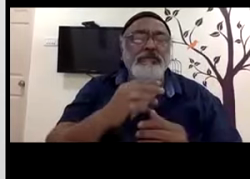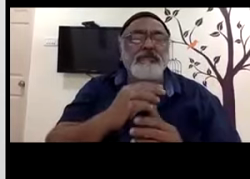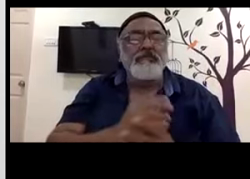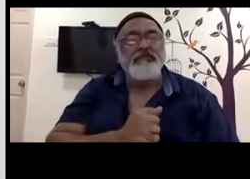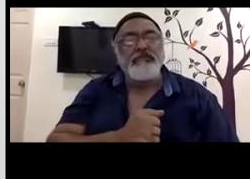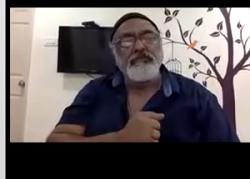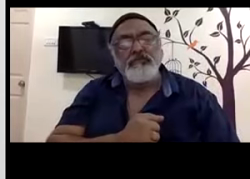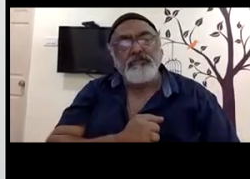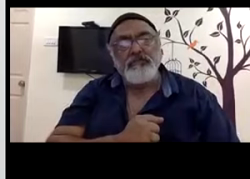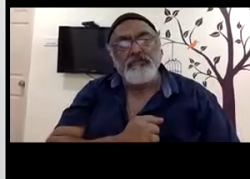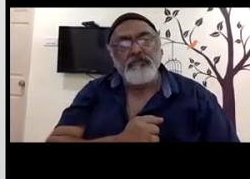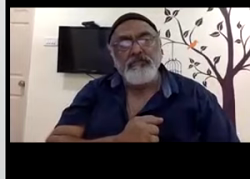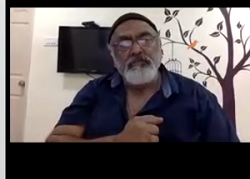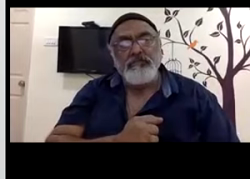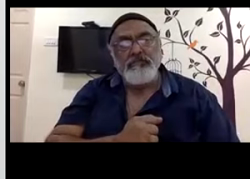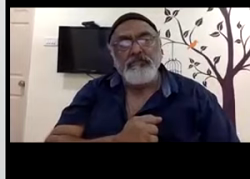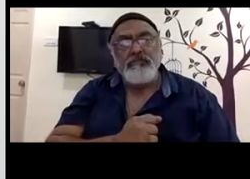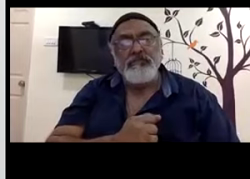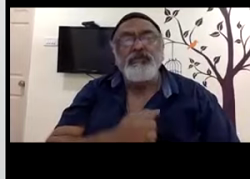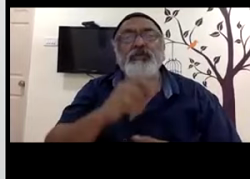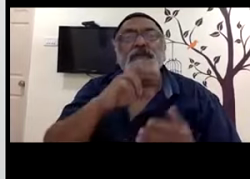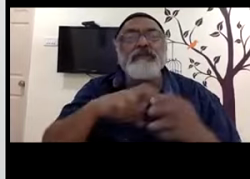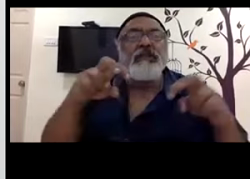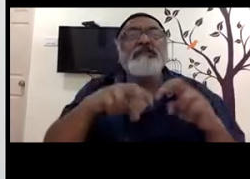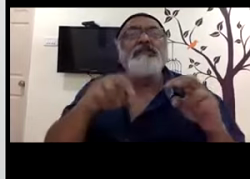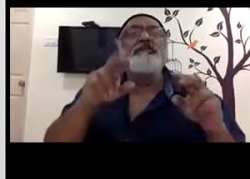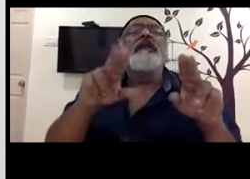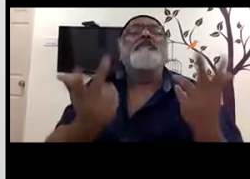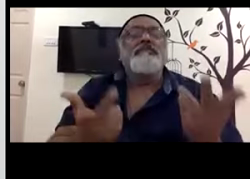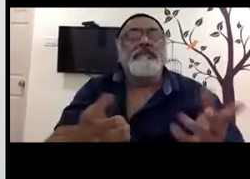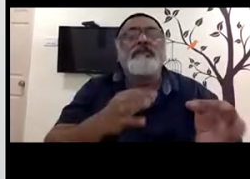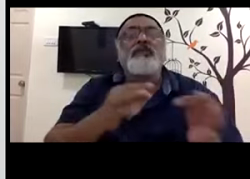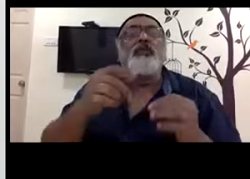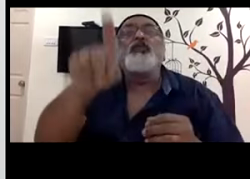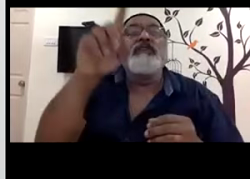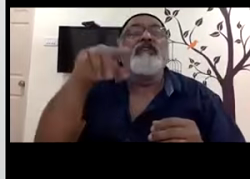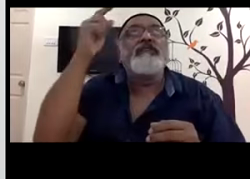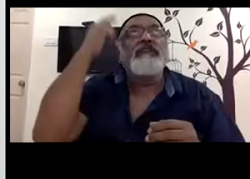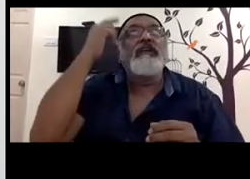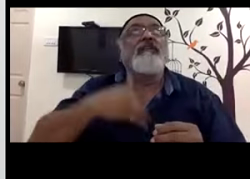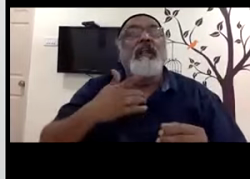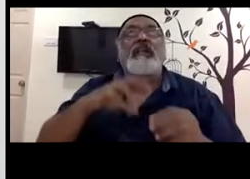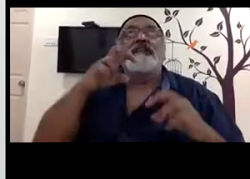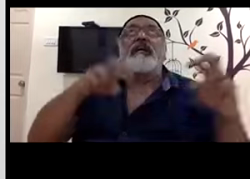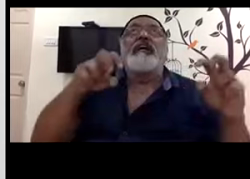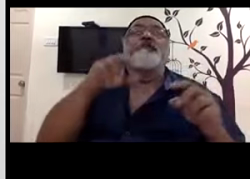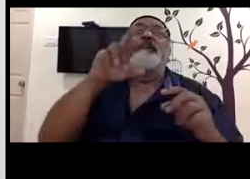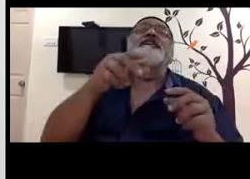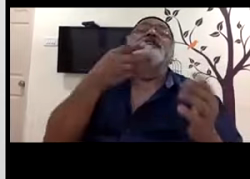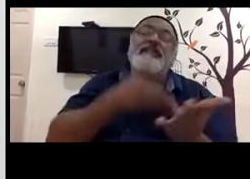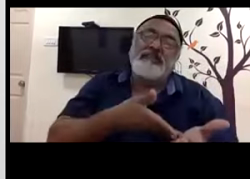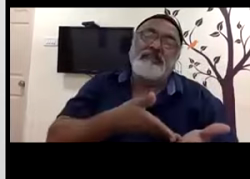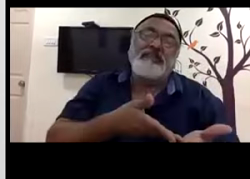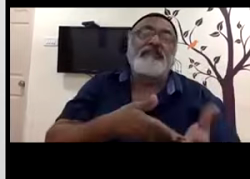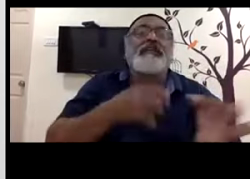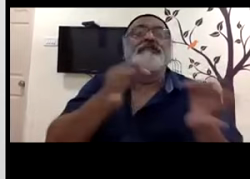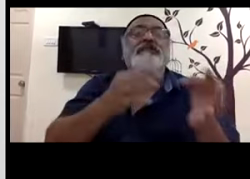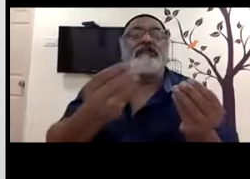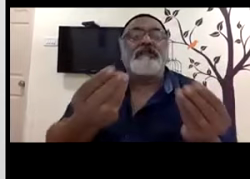Anybody, anything, what do you think it is? Or what does somebody mean when they say, we are